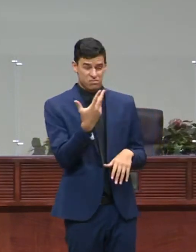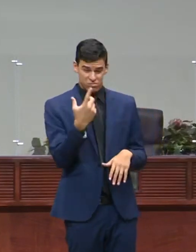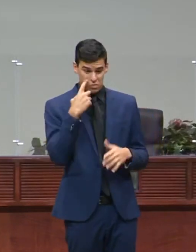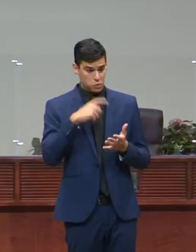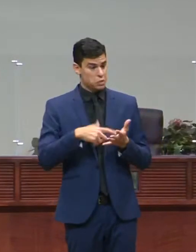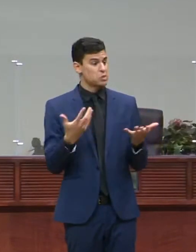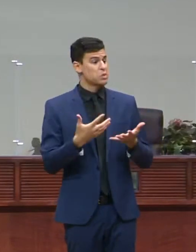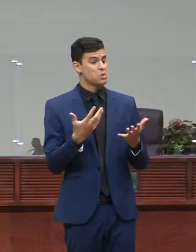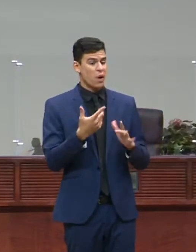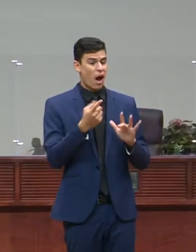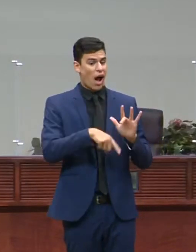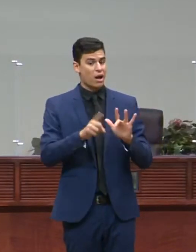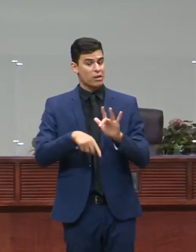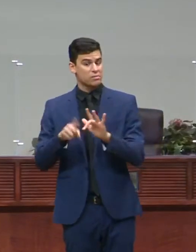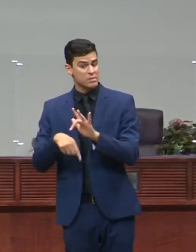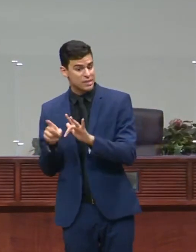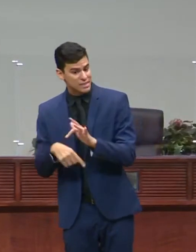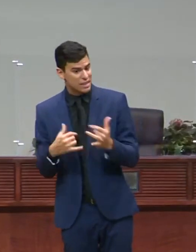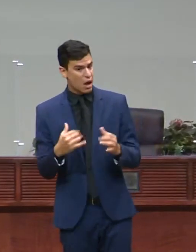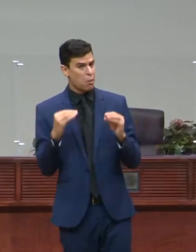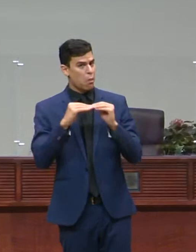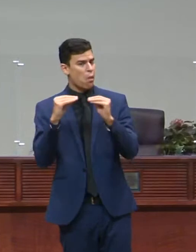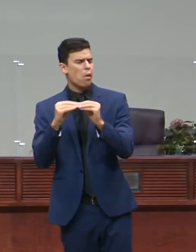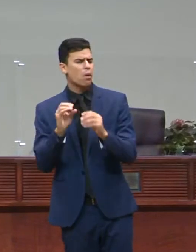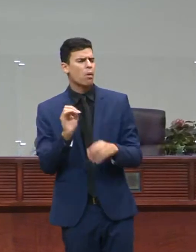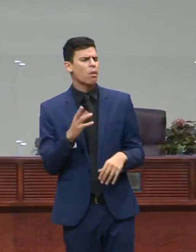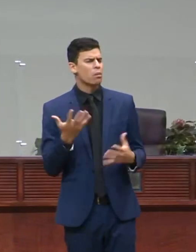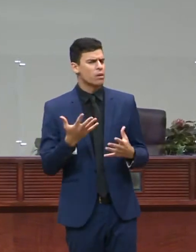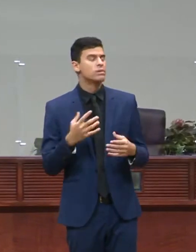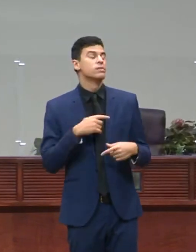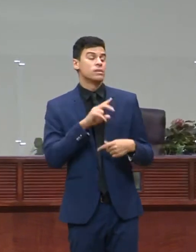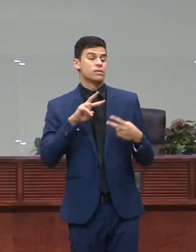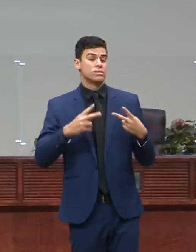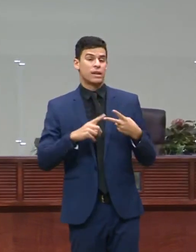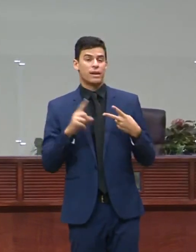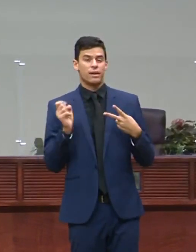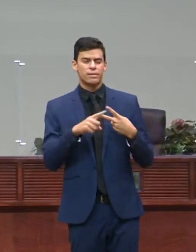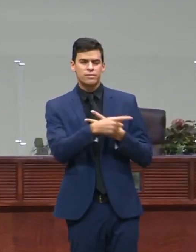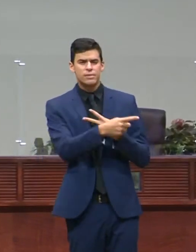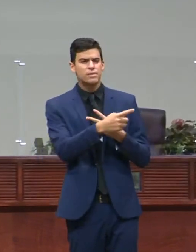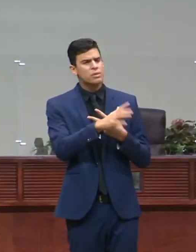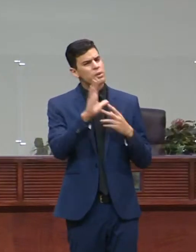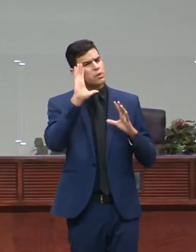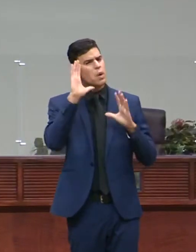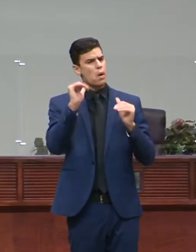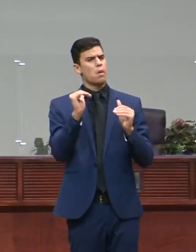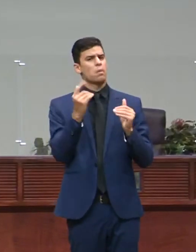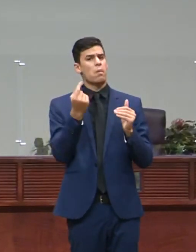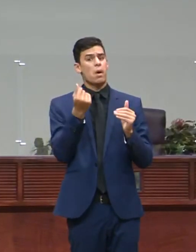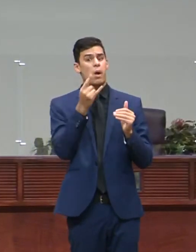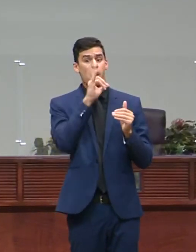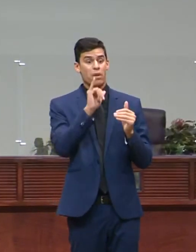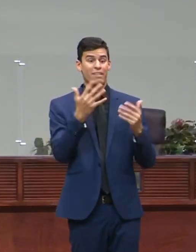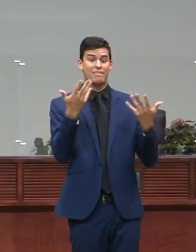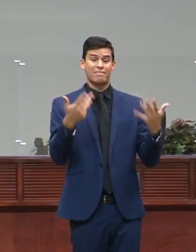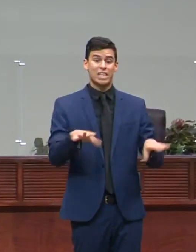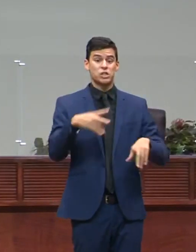in from parents today, number one? And number two, can you just tell us what you're hoping it's going to look like at the end of these 60